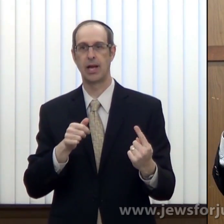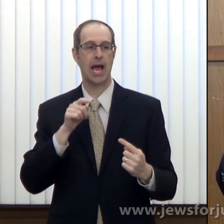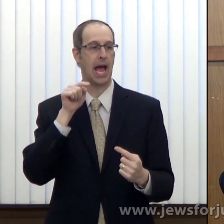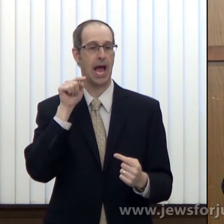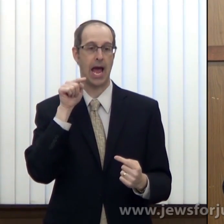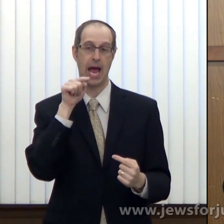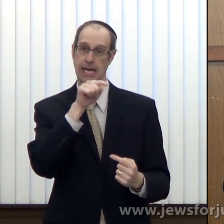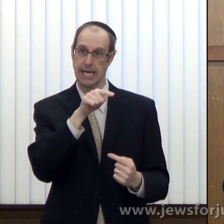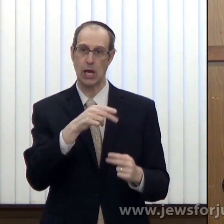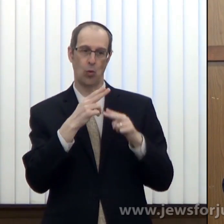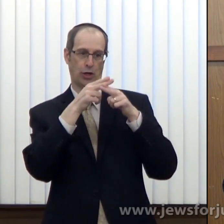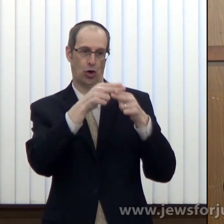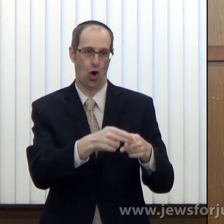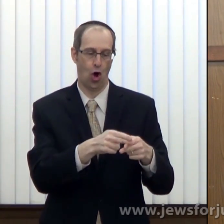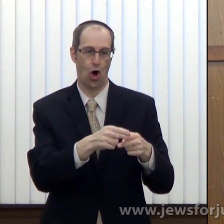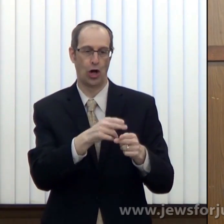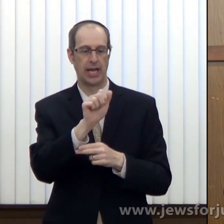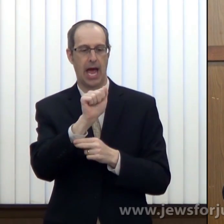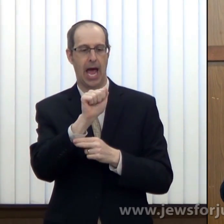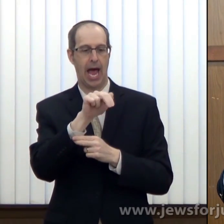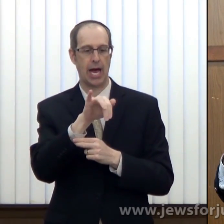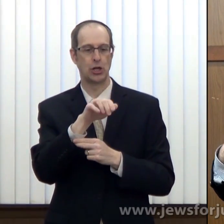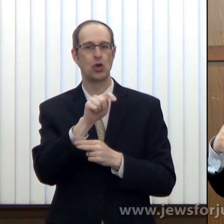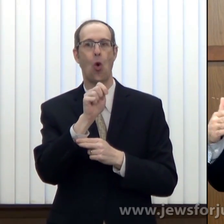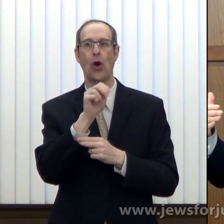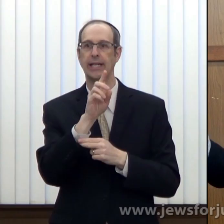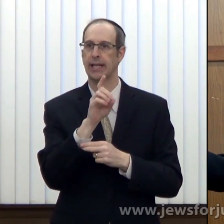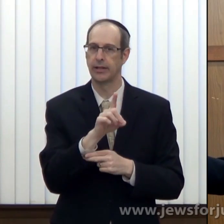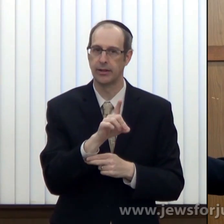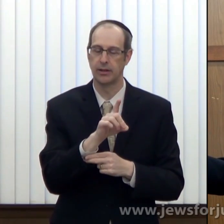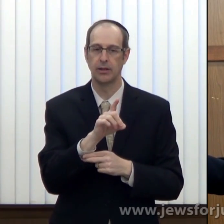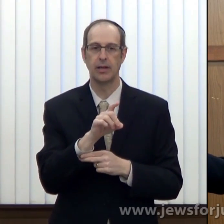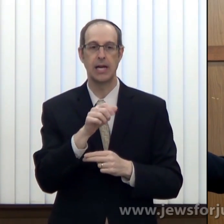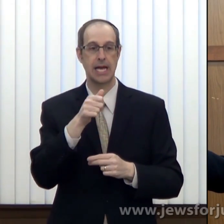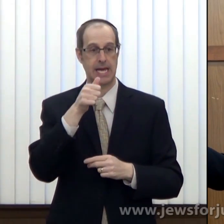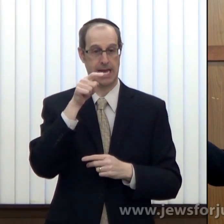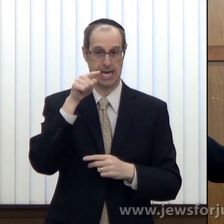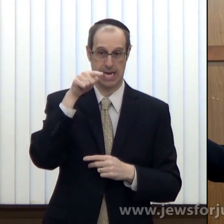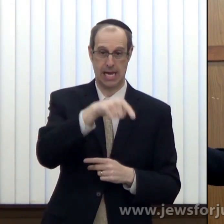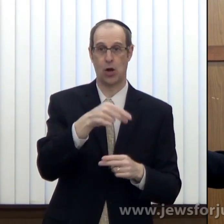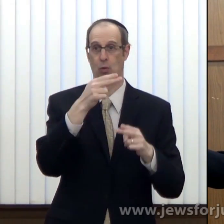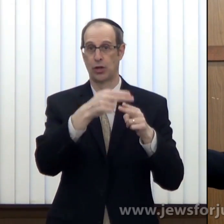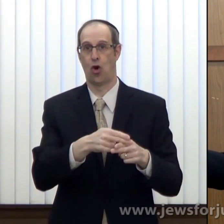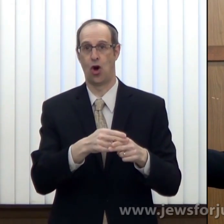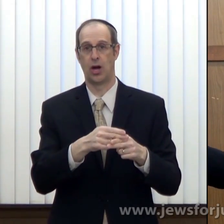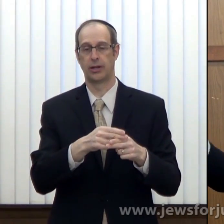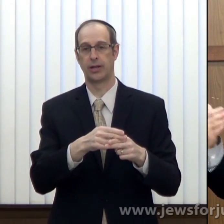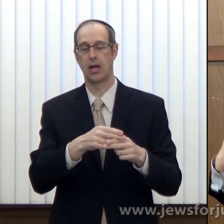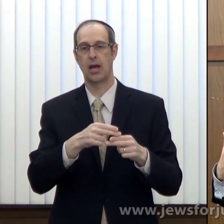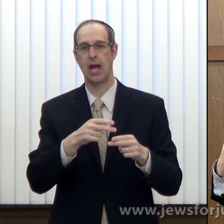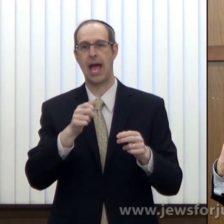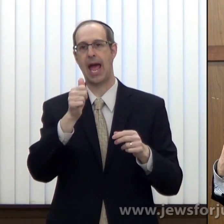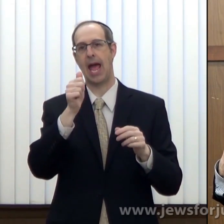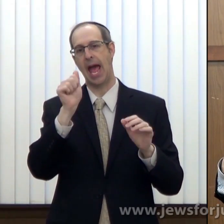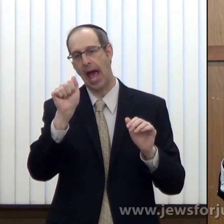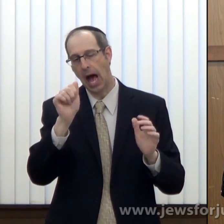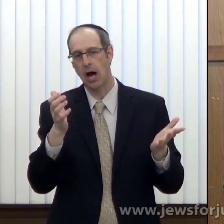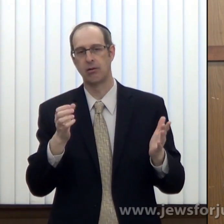an anointed one. The person would be called a Mashiach, a Mashiach, a